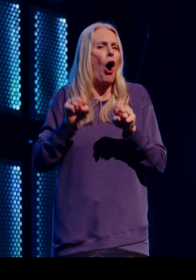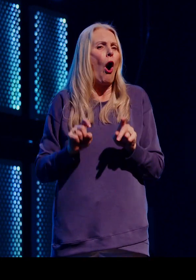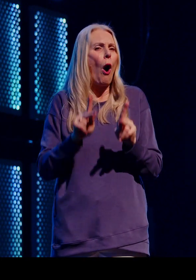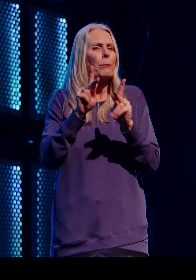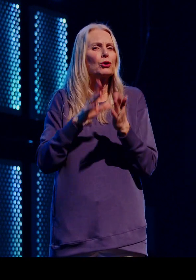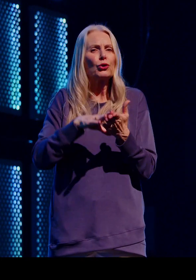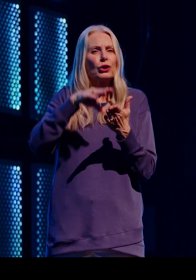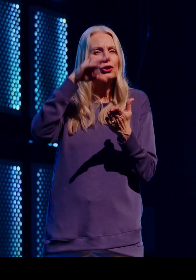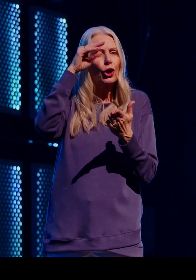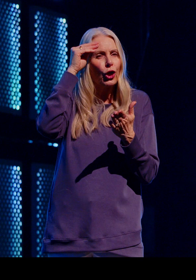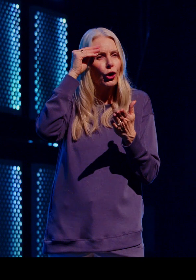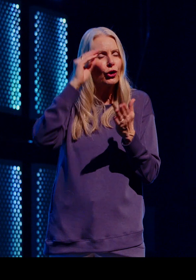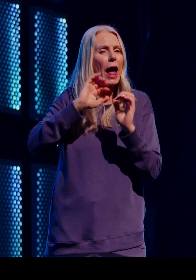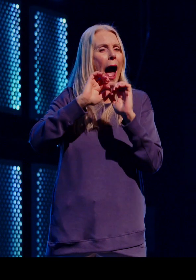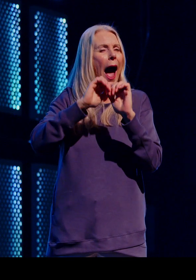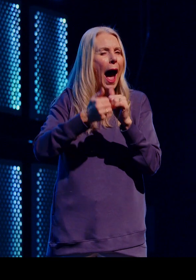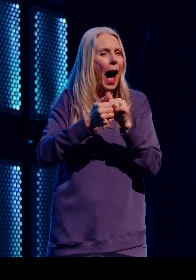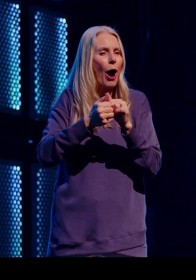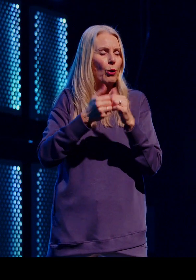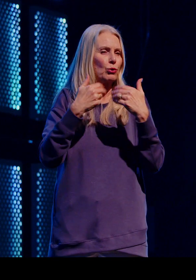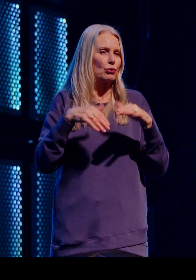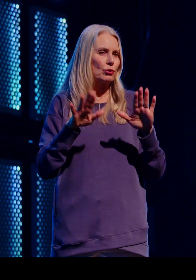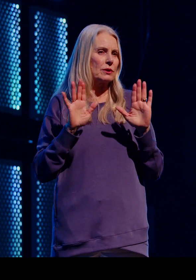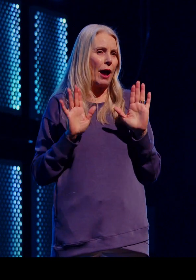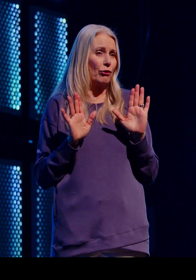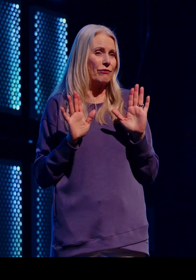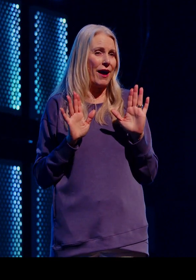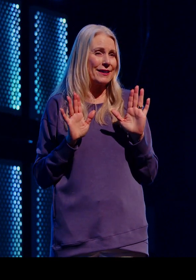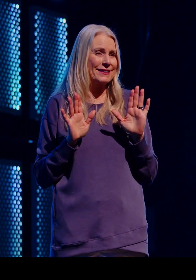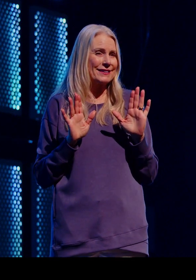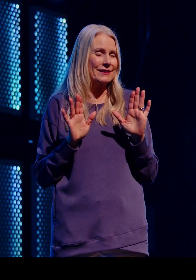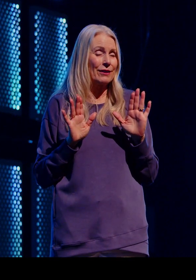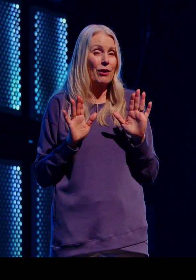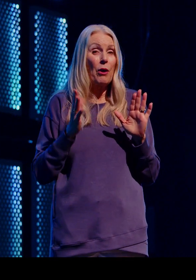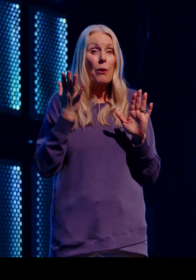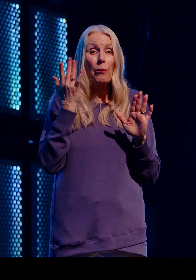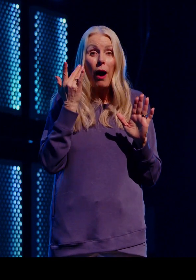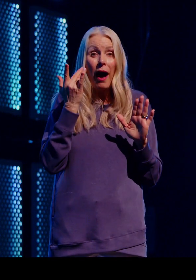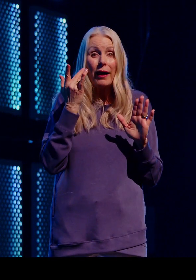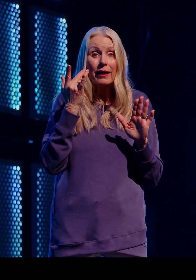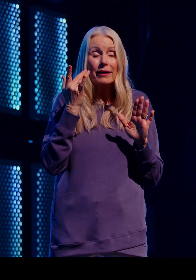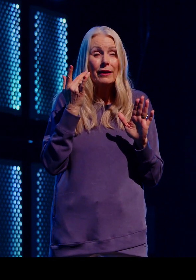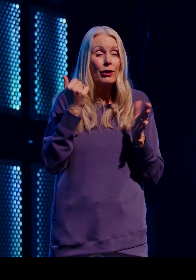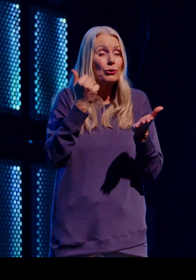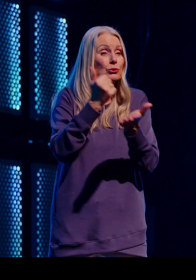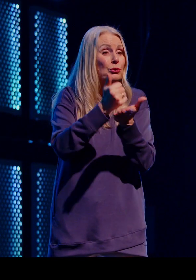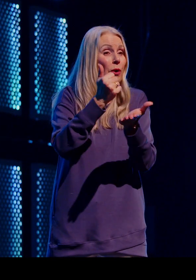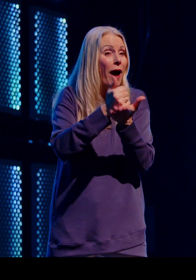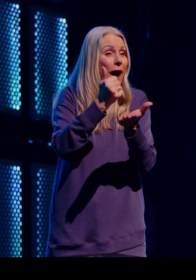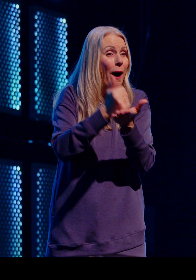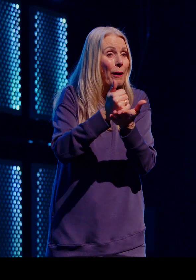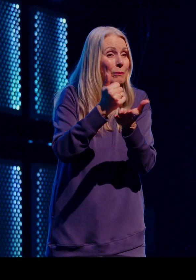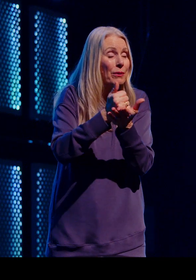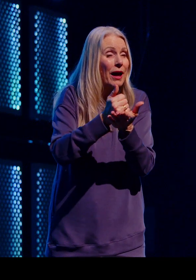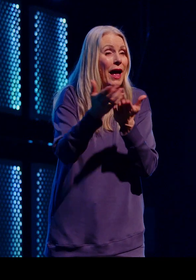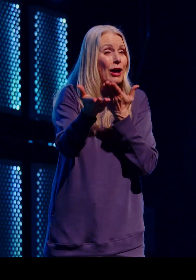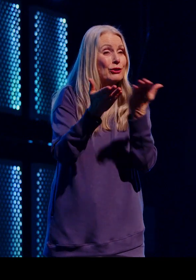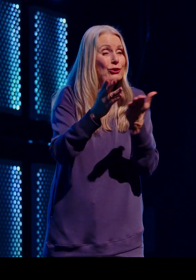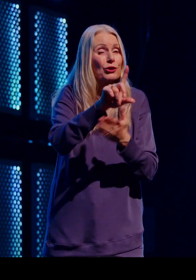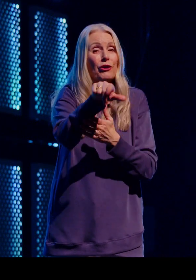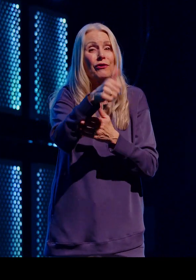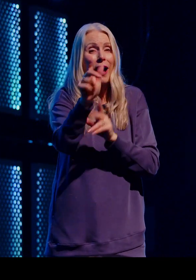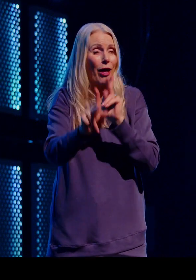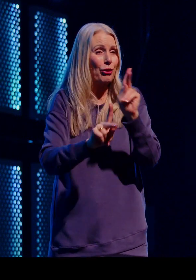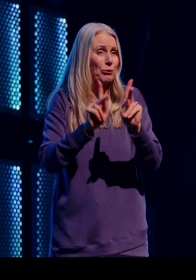learn how to make a little sacrifice. Why? For the sake of other people. To faithfully and humbly go serve by making a